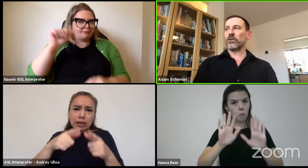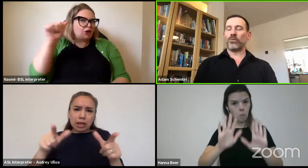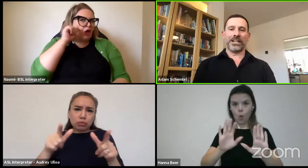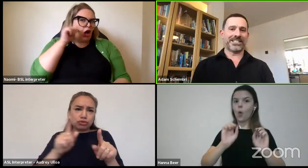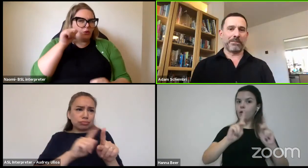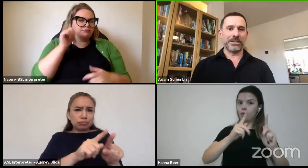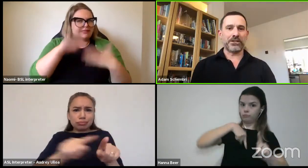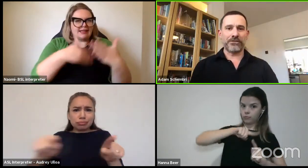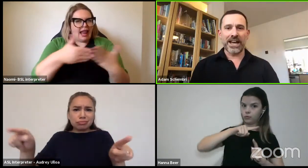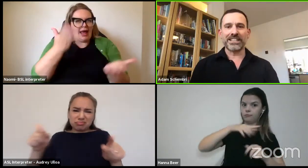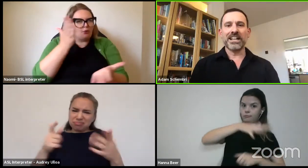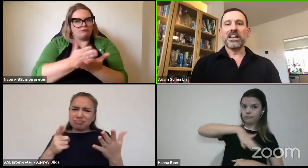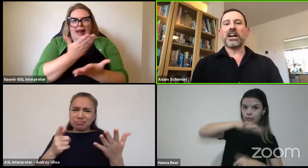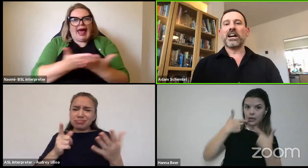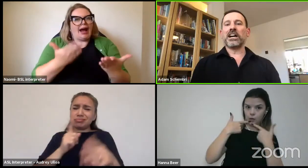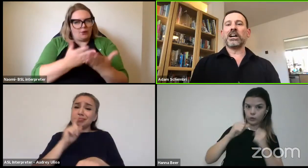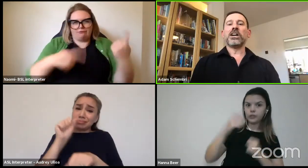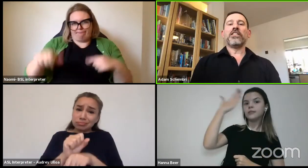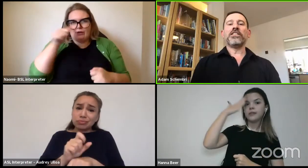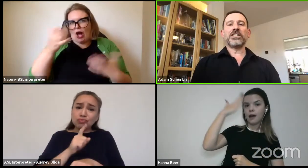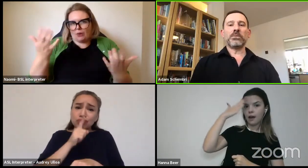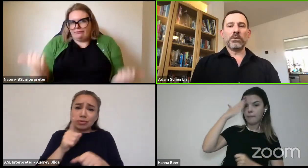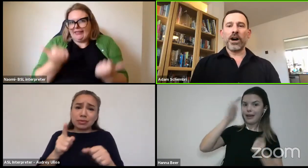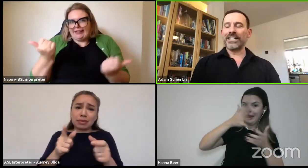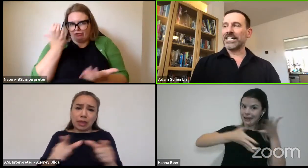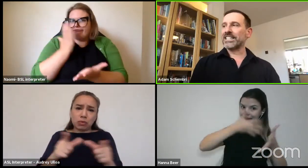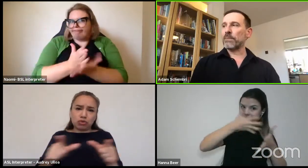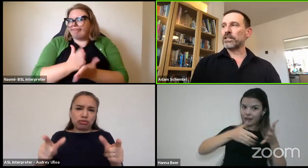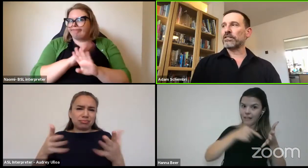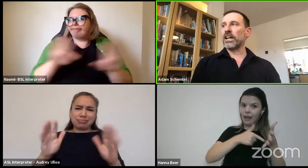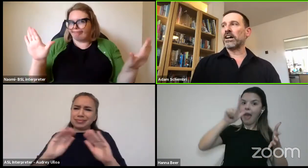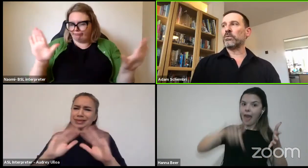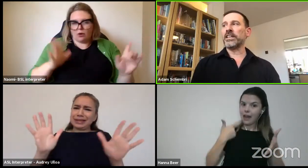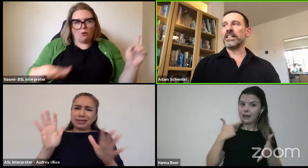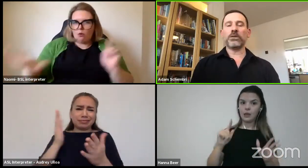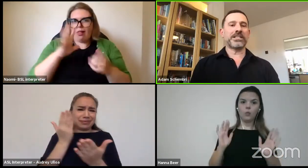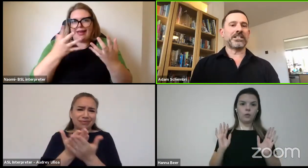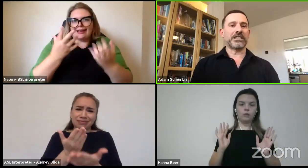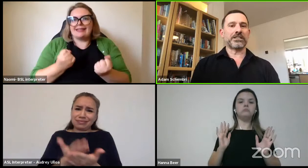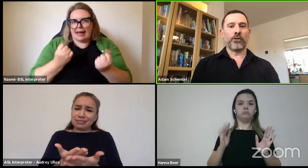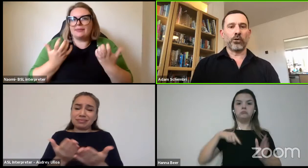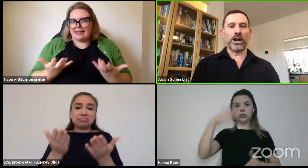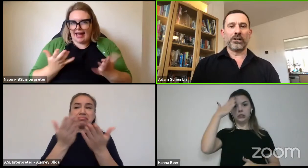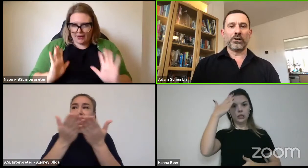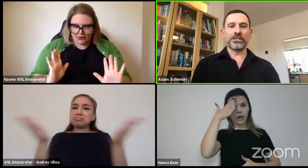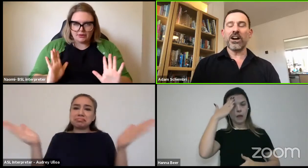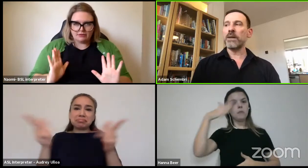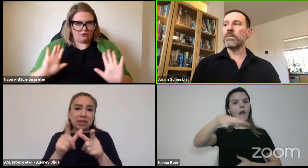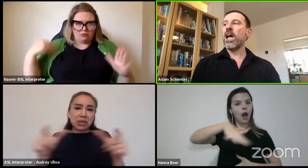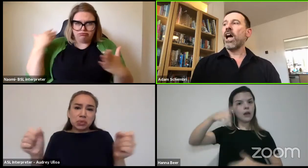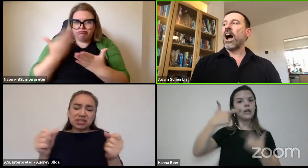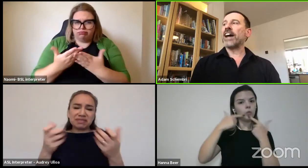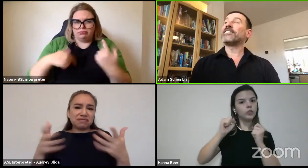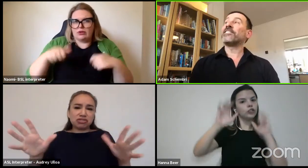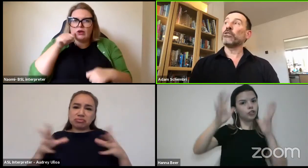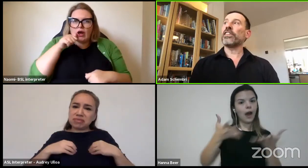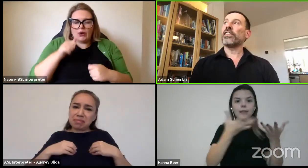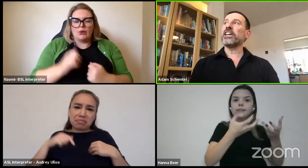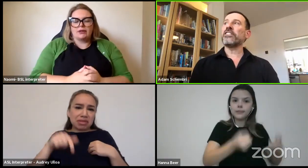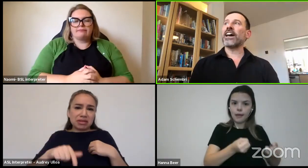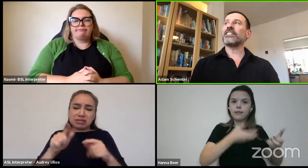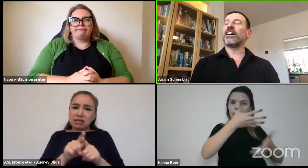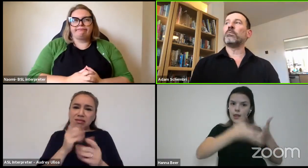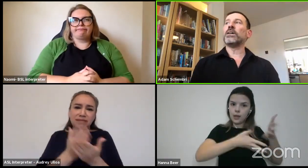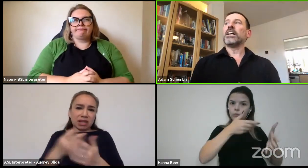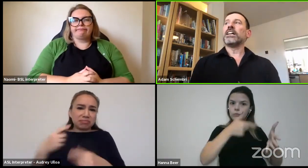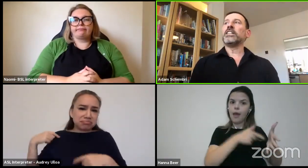This is a well-established fact. This has been widely accepted within linguistics for a long time. I still think